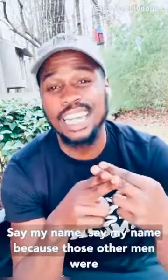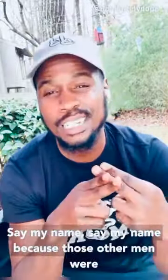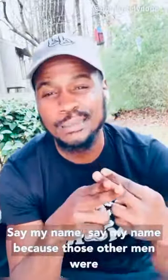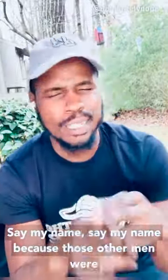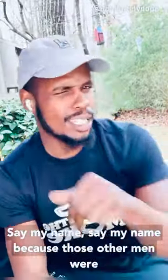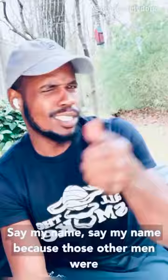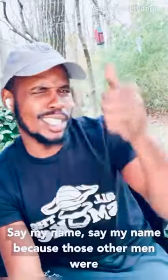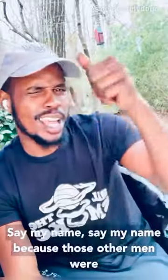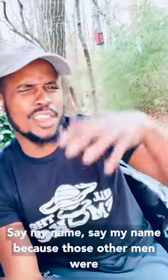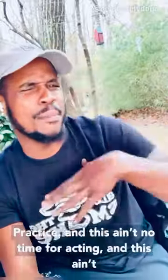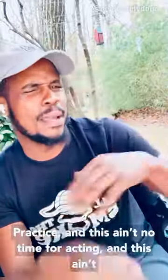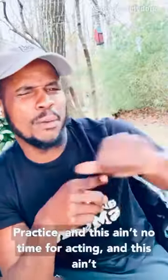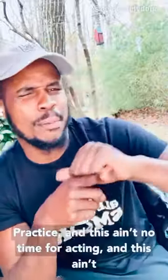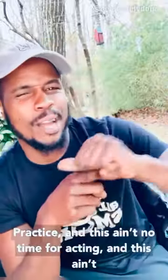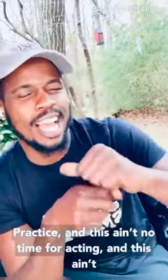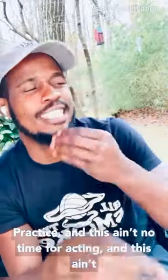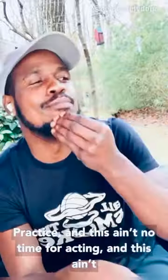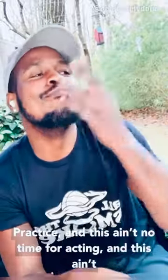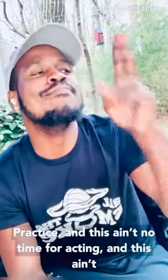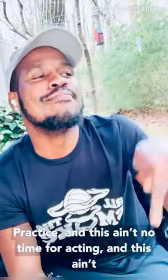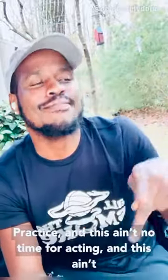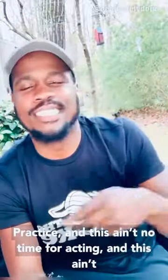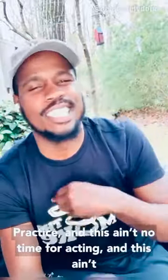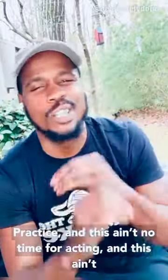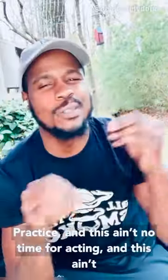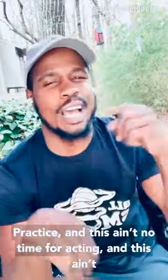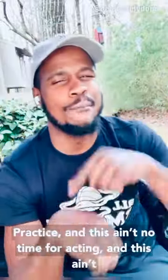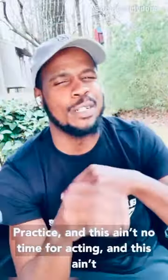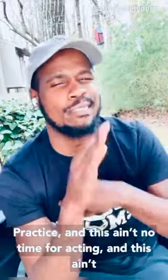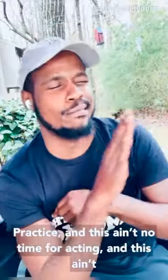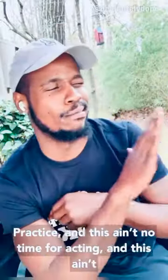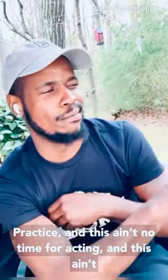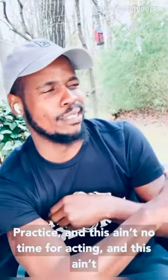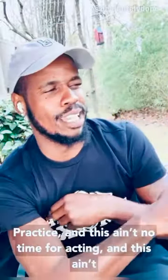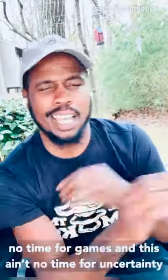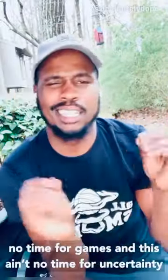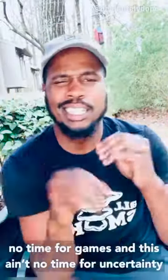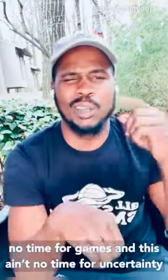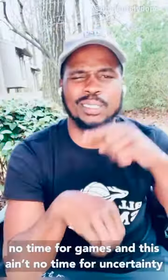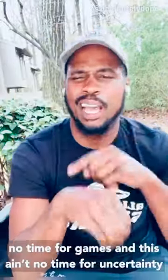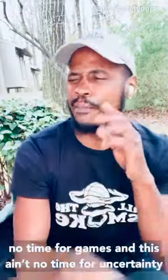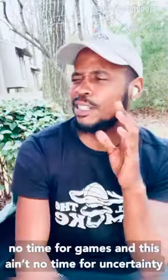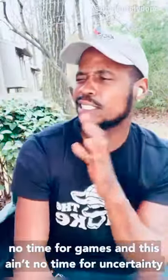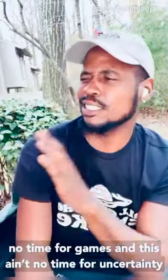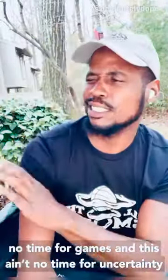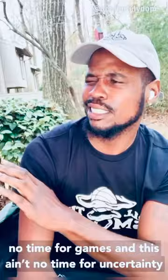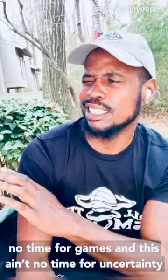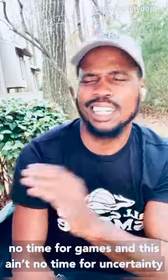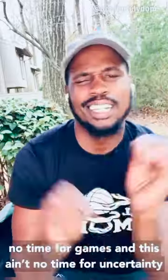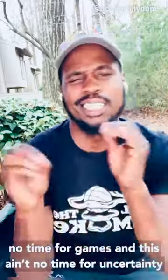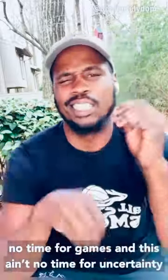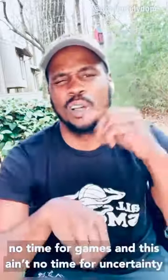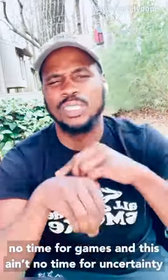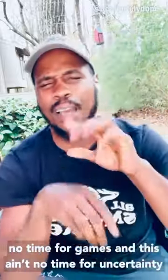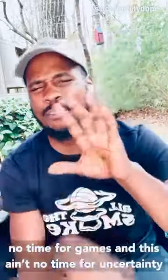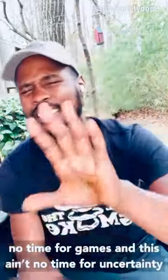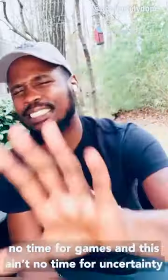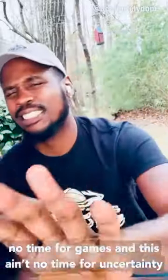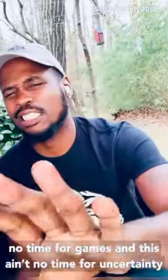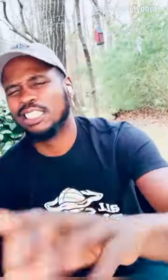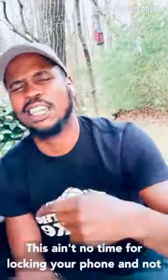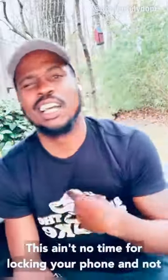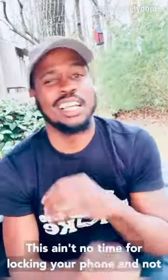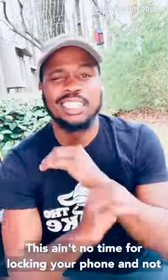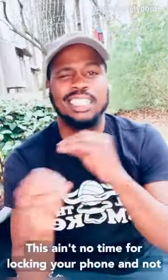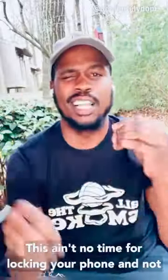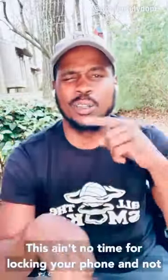Say my name, 'cause those other men are practice. And this ain't no time for acting. And this ain't no time for games. And this ain't no time for uncertainty.